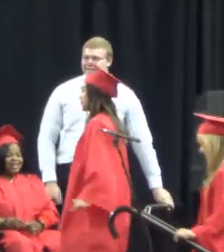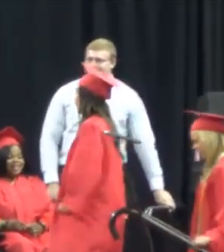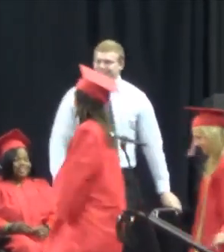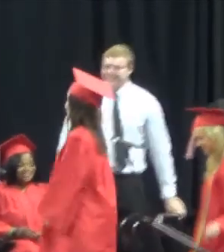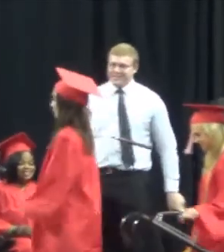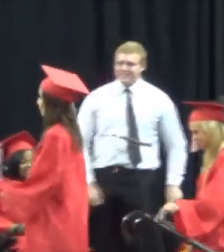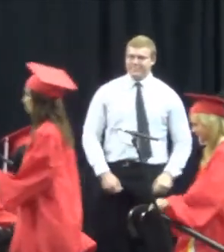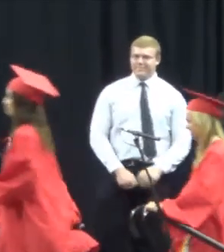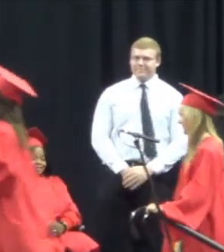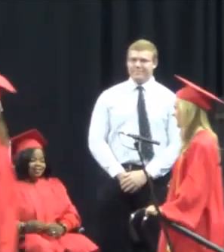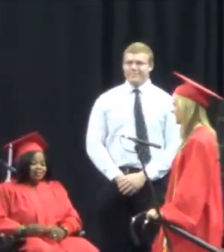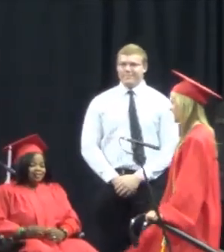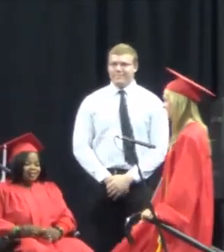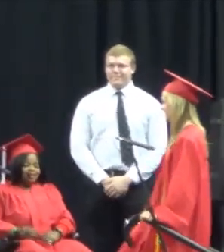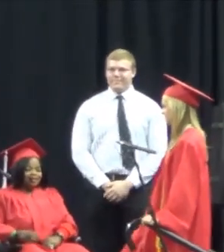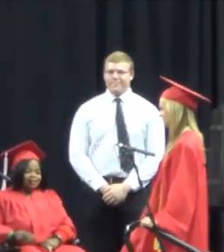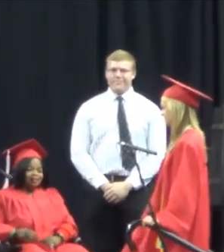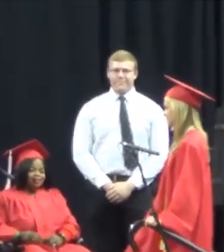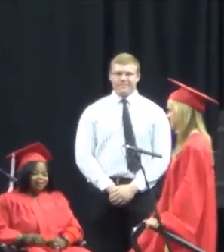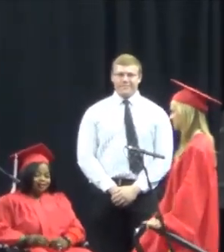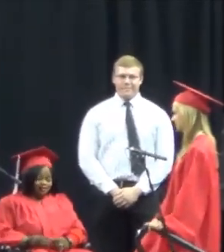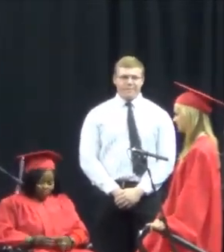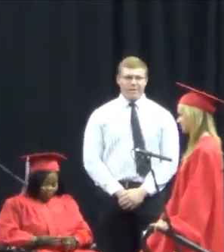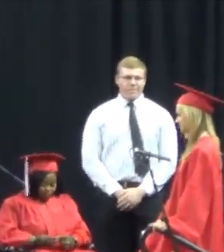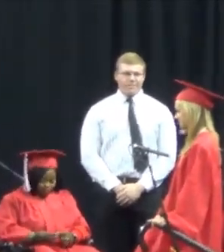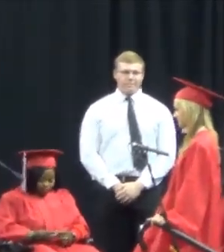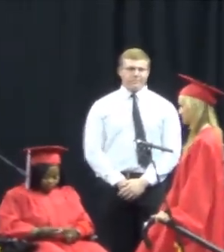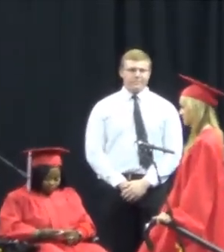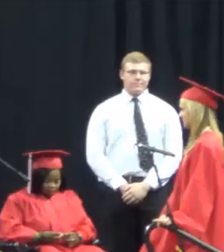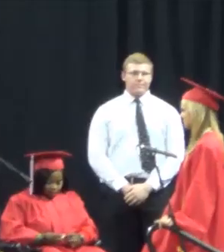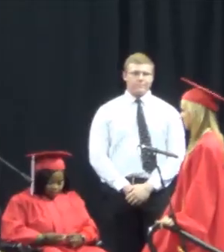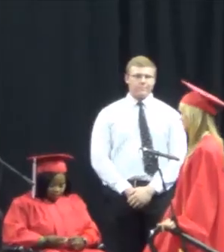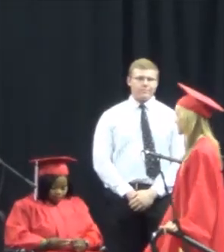Yeah! Armenia Rihamos Rivas.